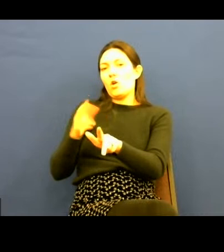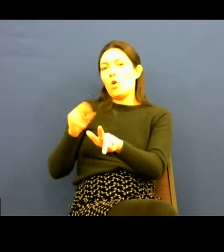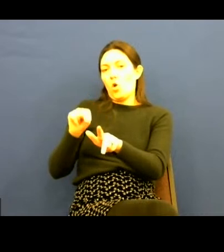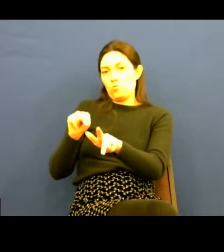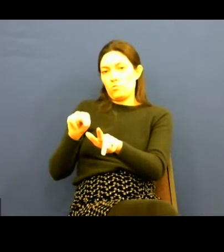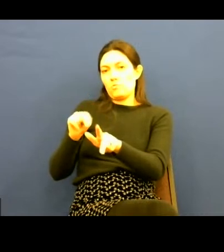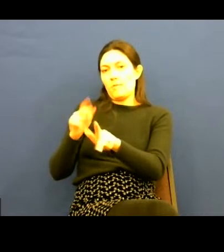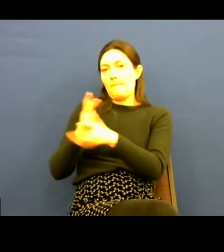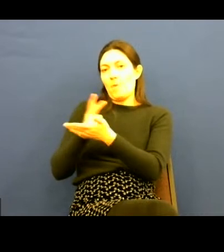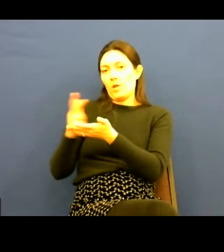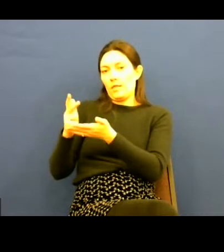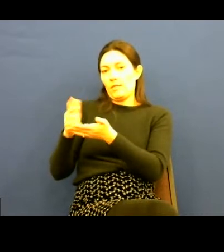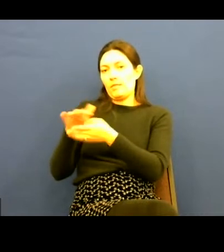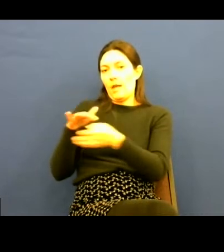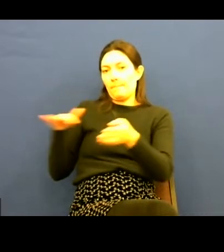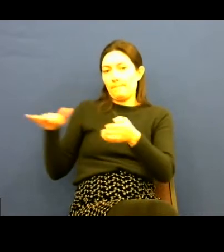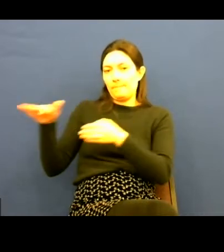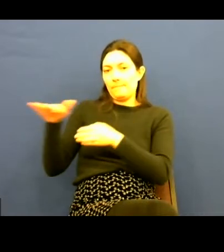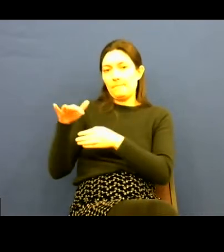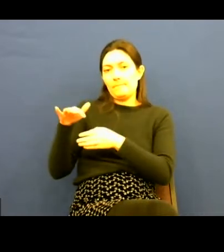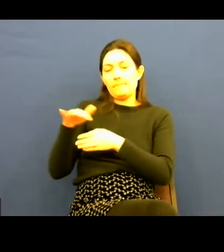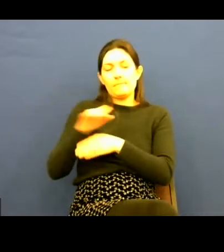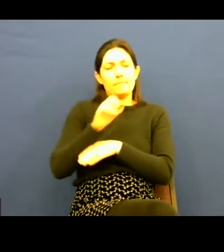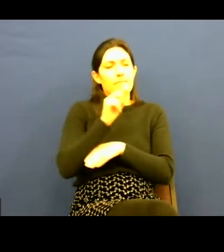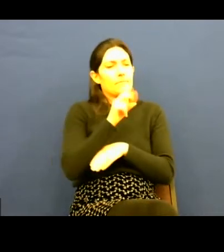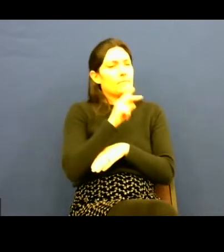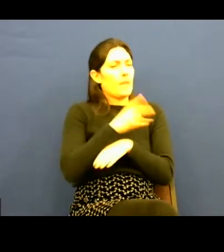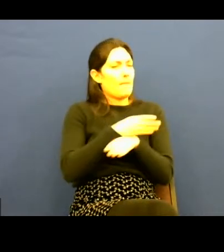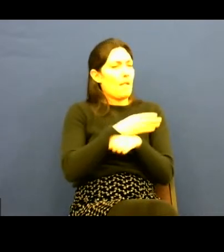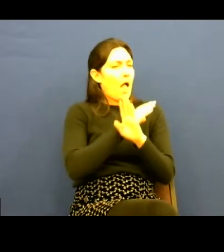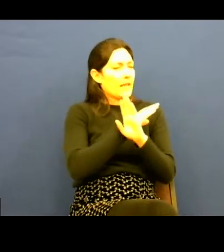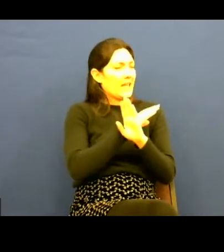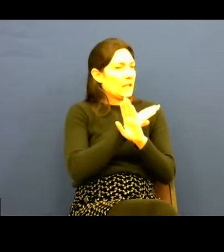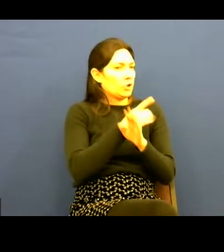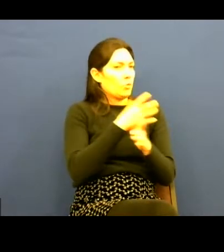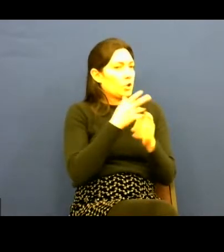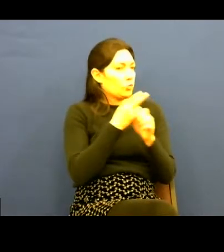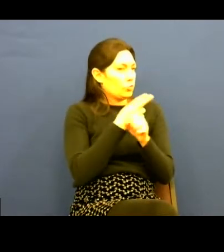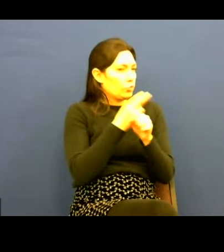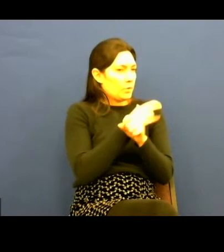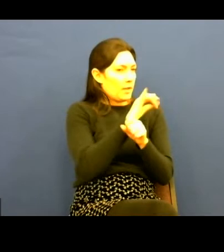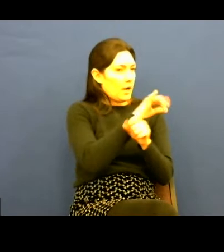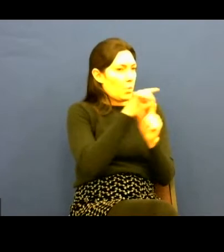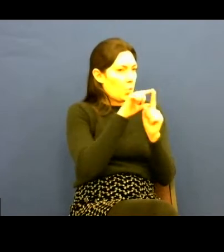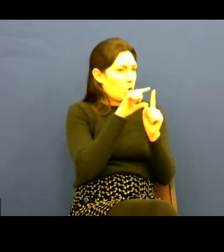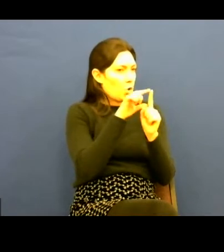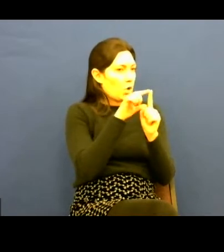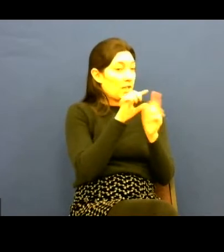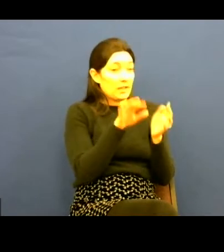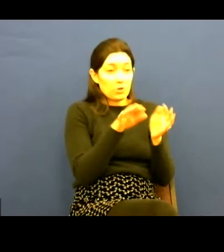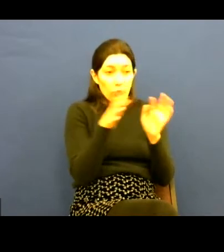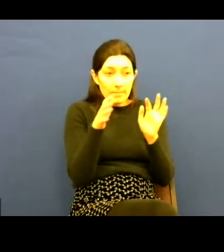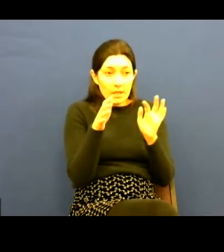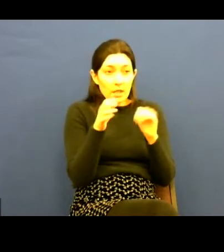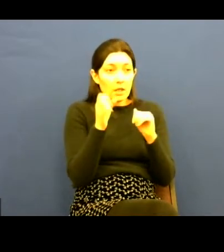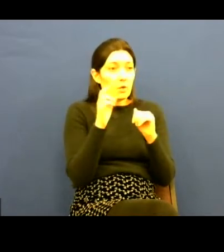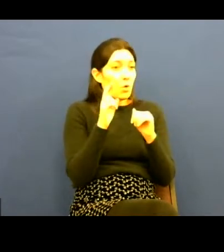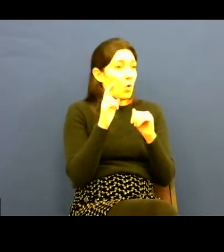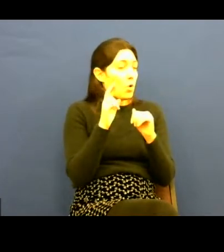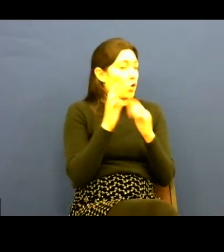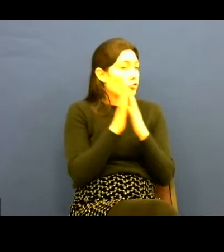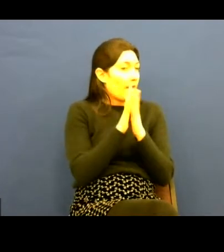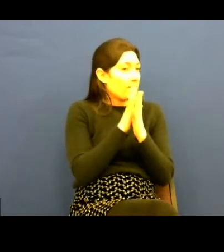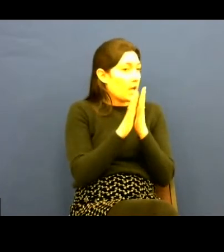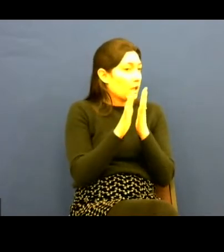Yeah. So I don't know if you want to use a better word than blocking, but disrupting traffic